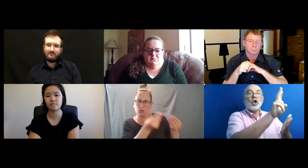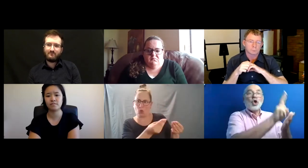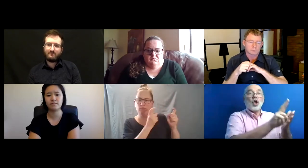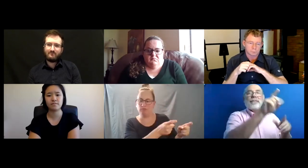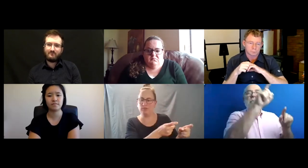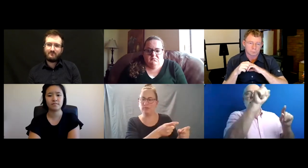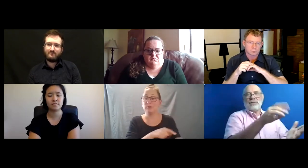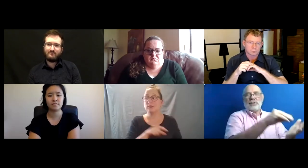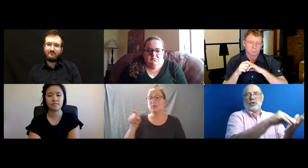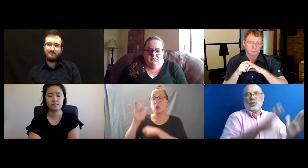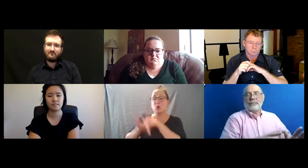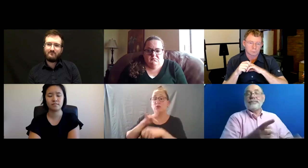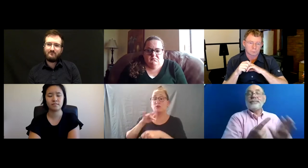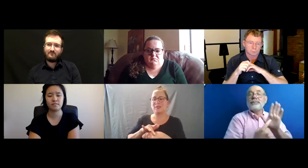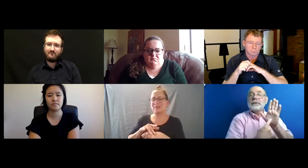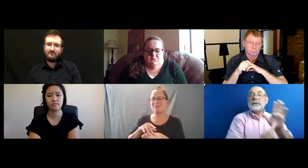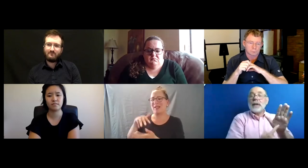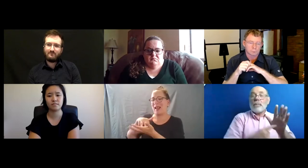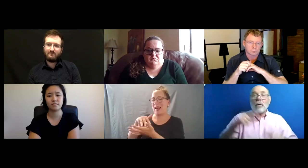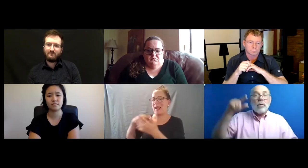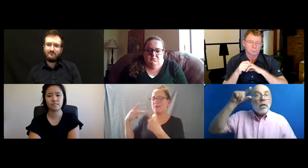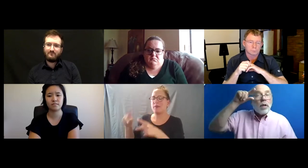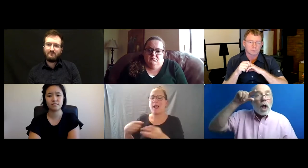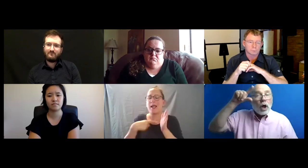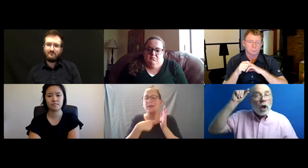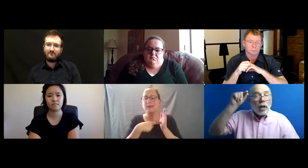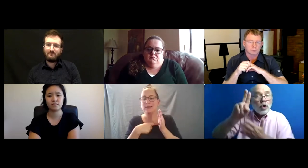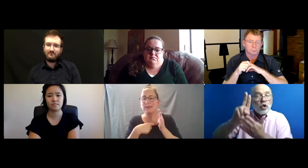available to students currently enrolled in their institutions.